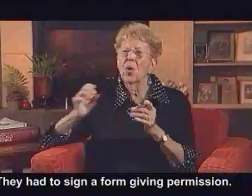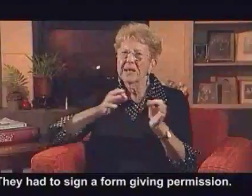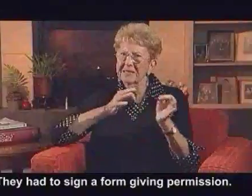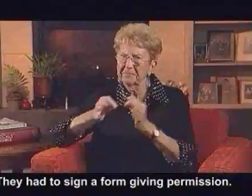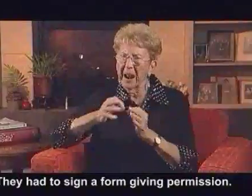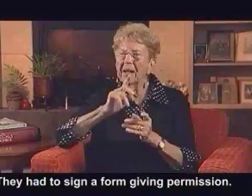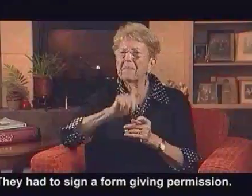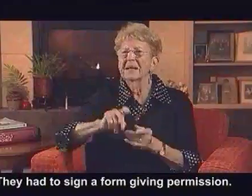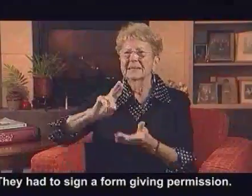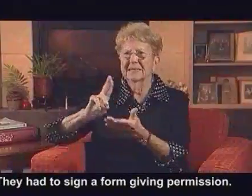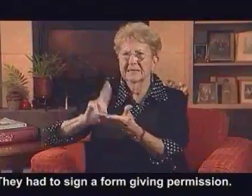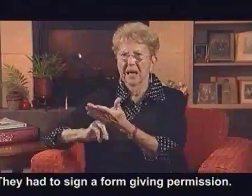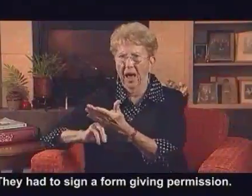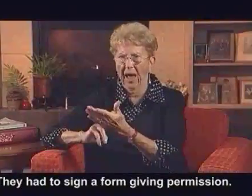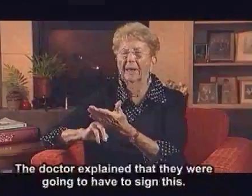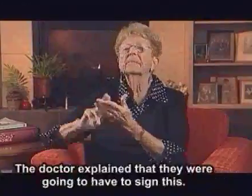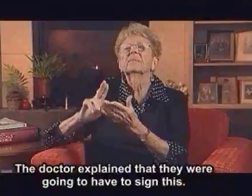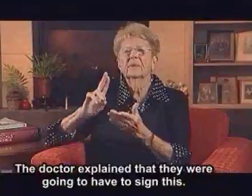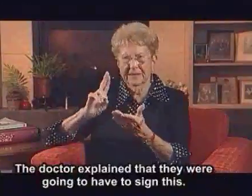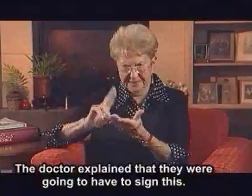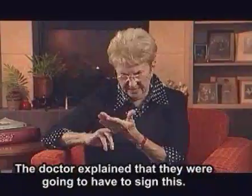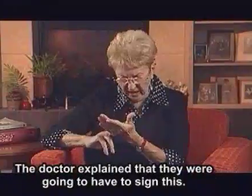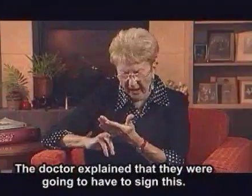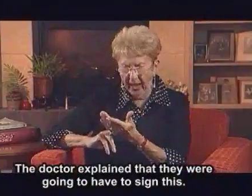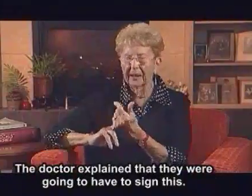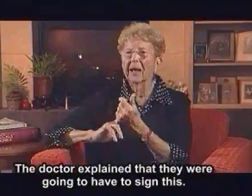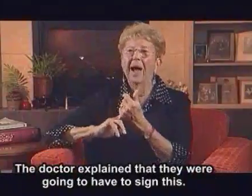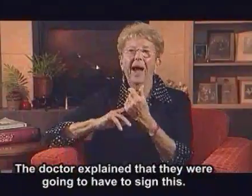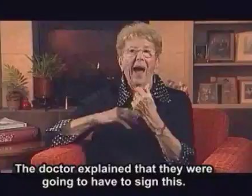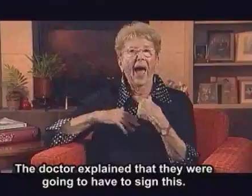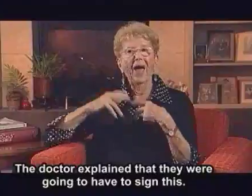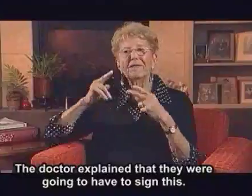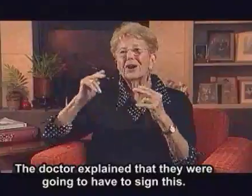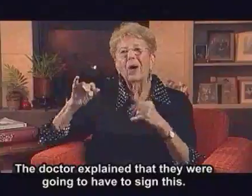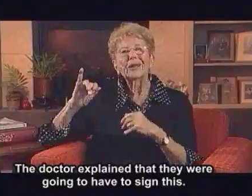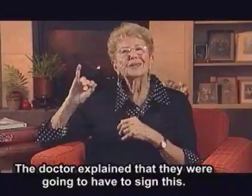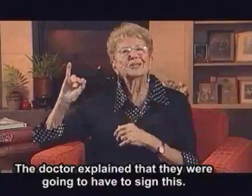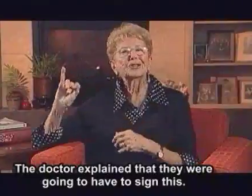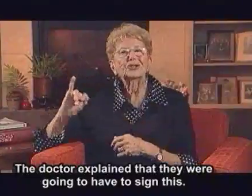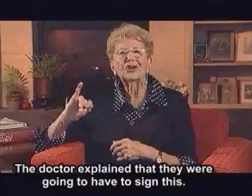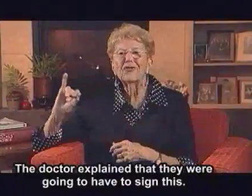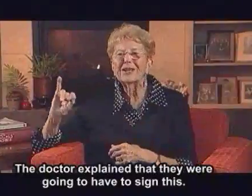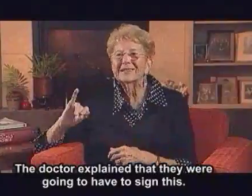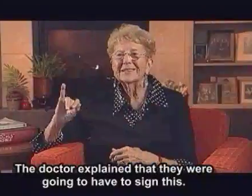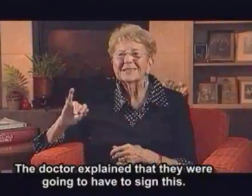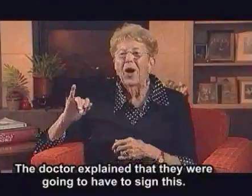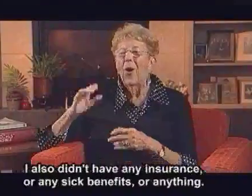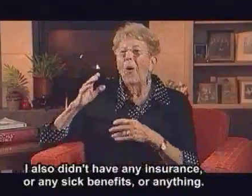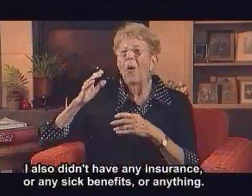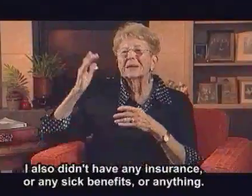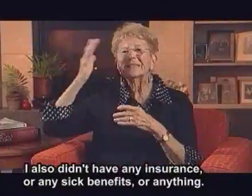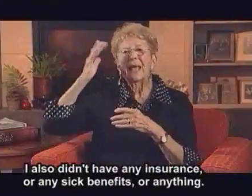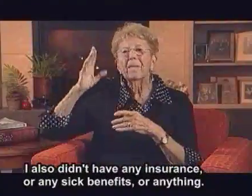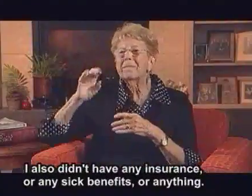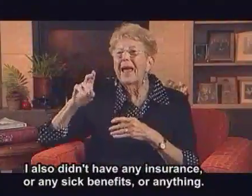giving permission. The doctor explained that they were going to have to sign this. I also didn't have any